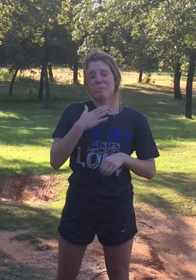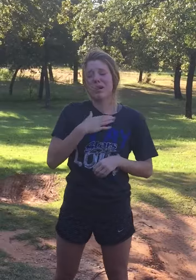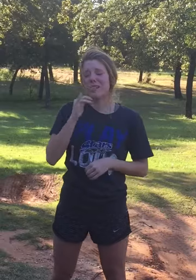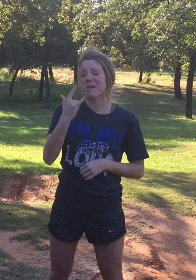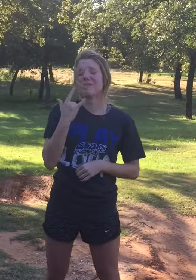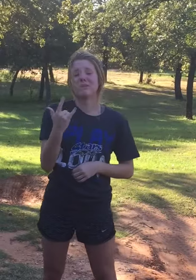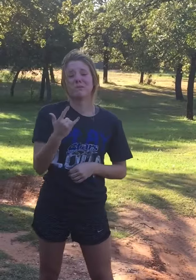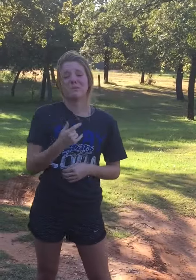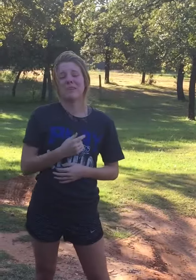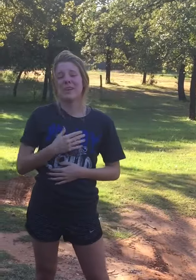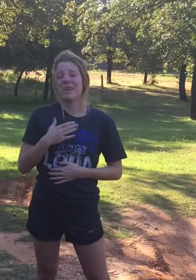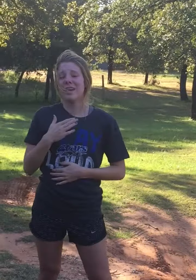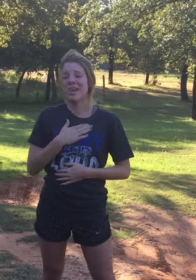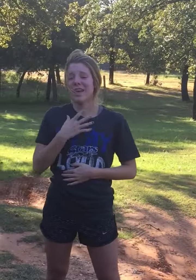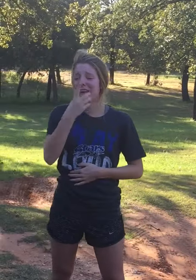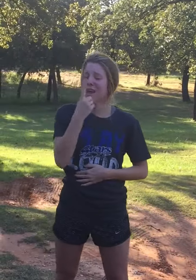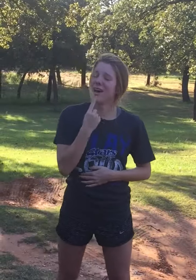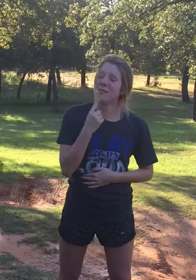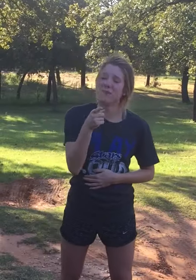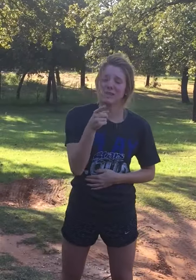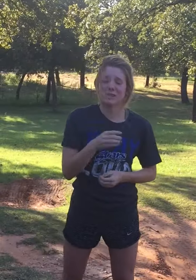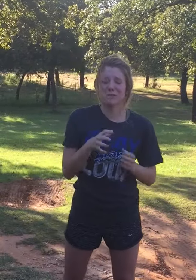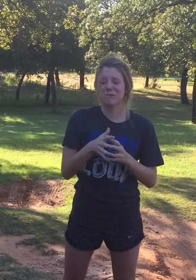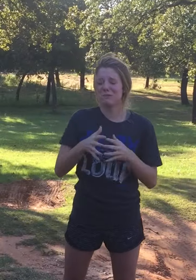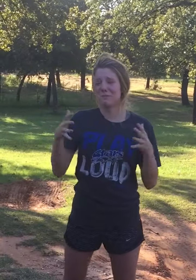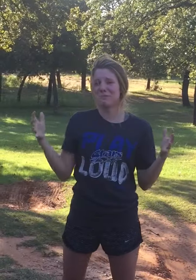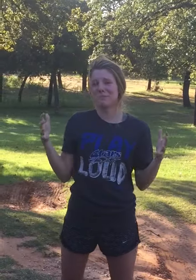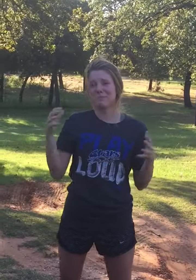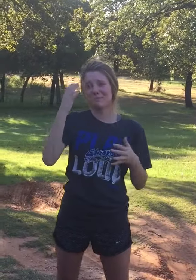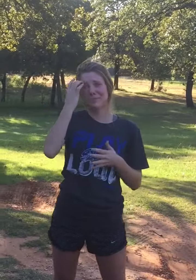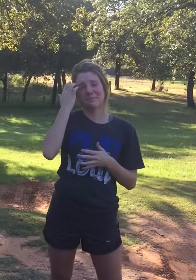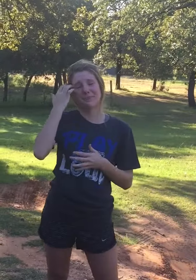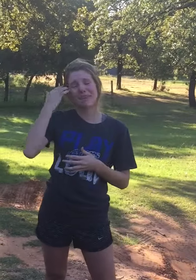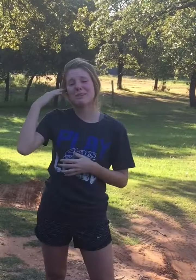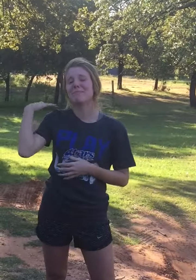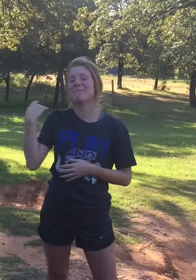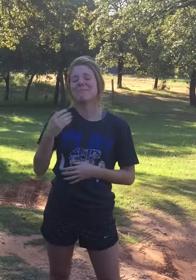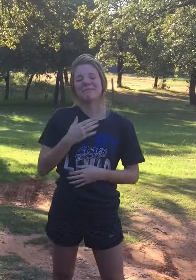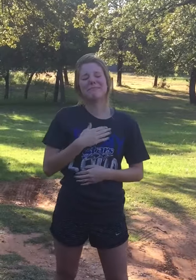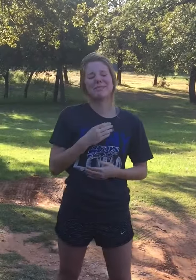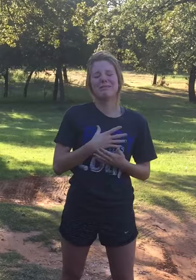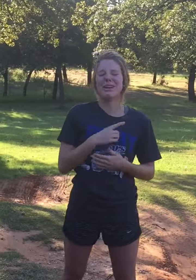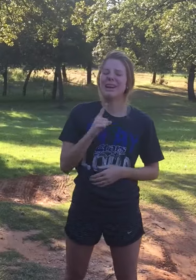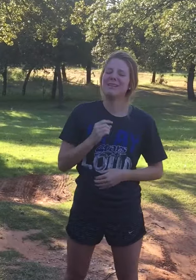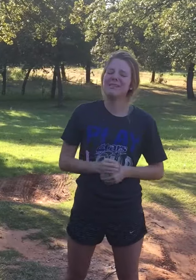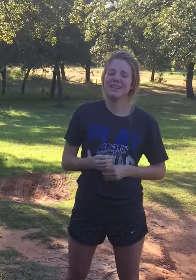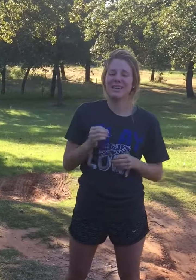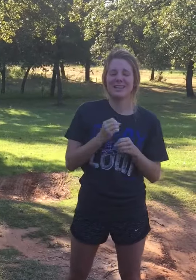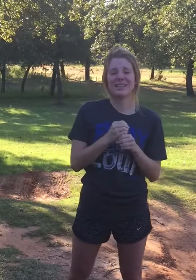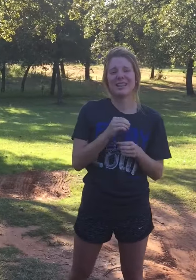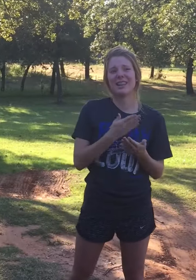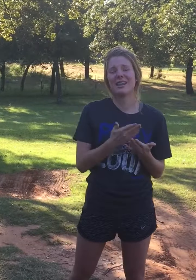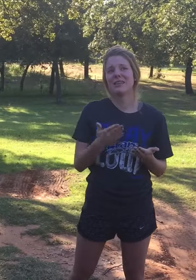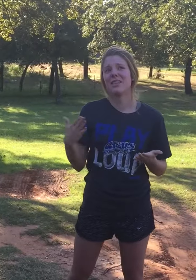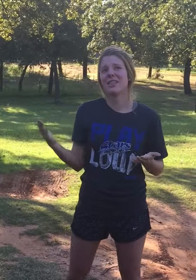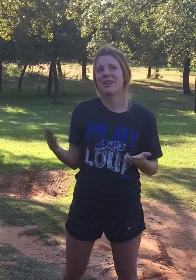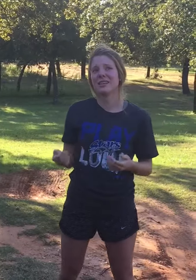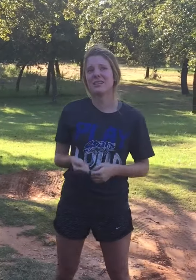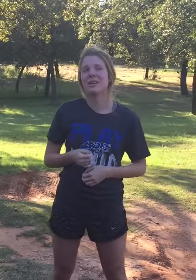I love you. And that I miss you so much. Sometimes it's the little things